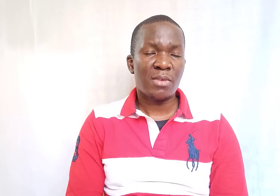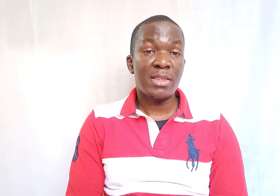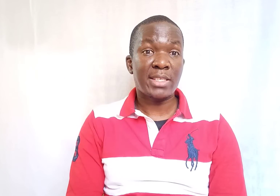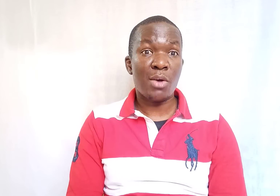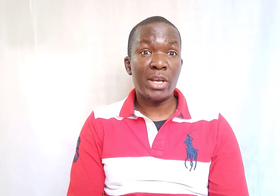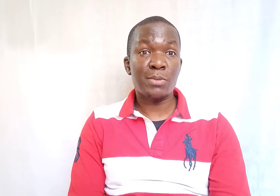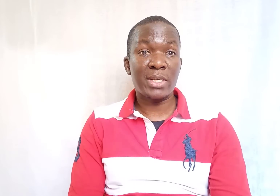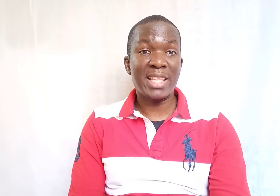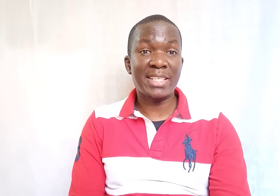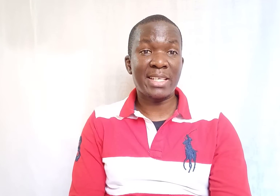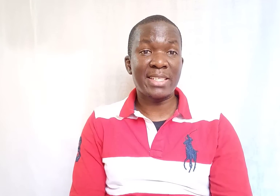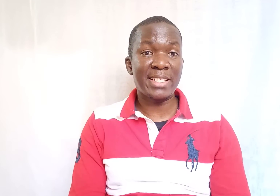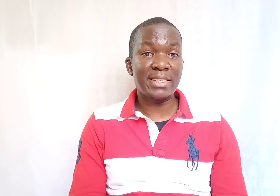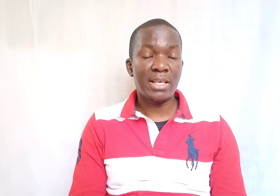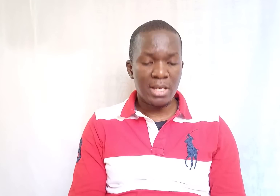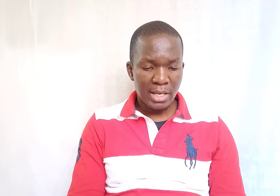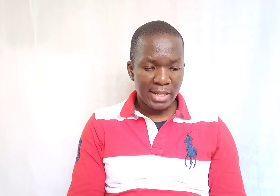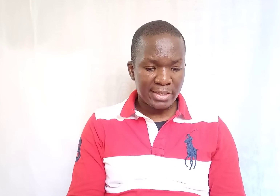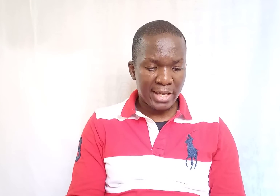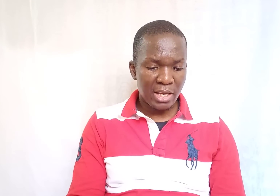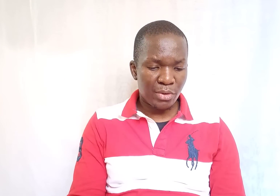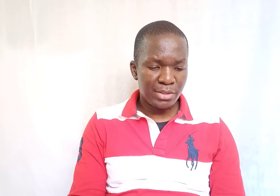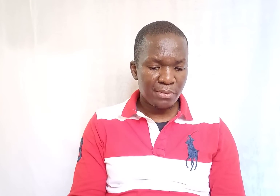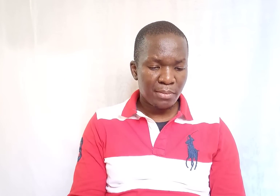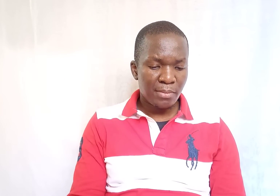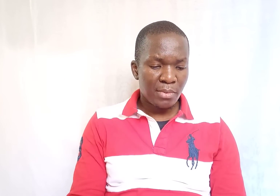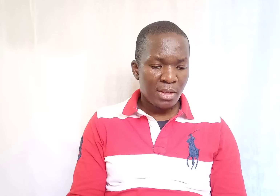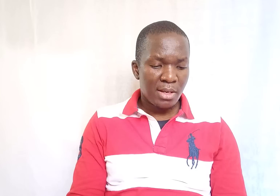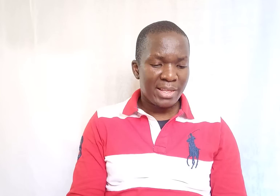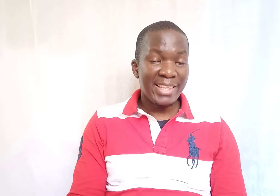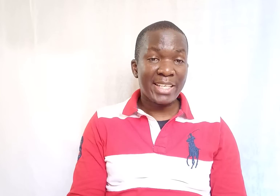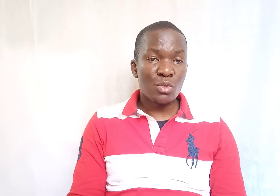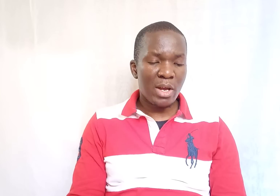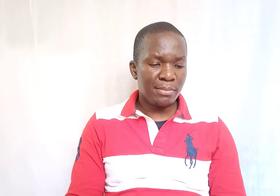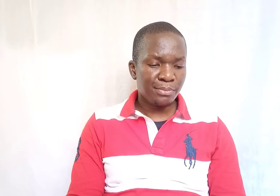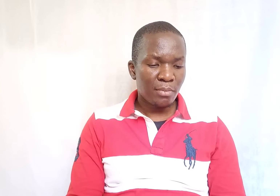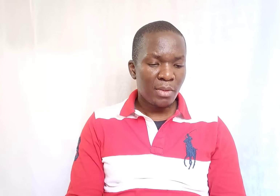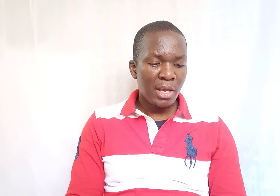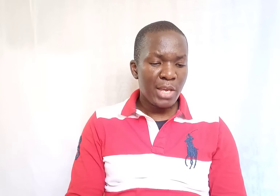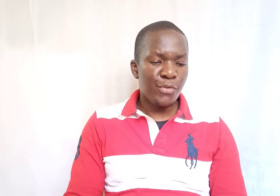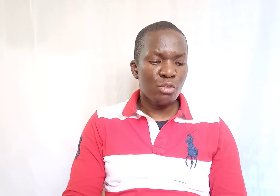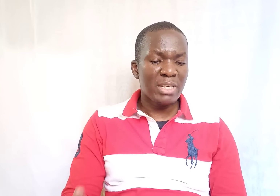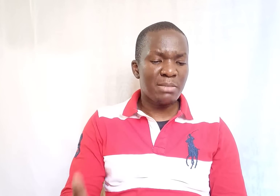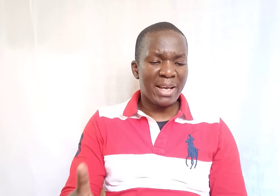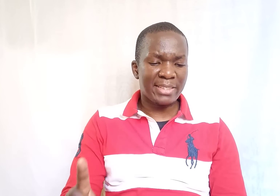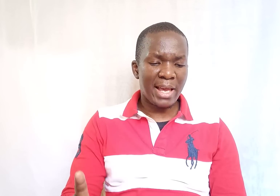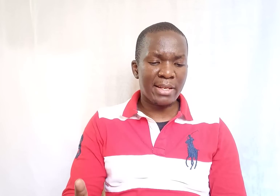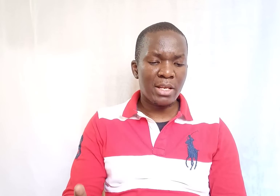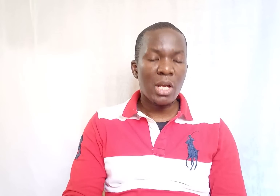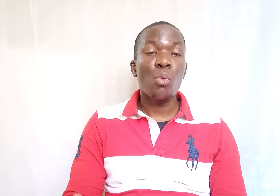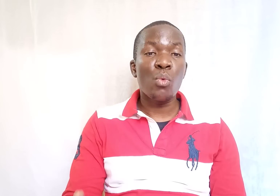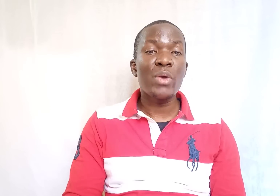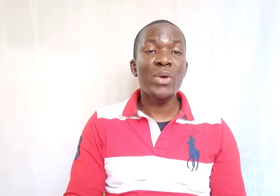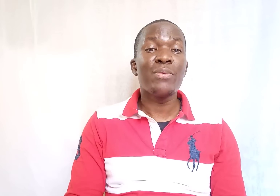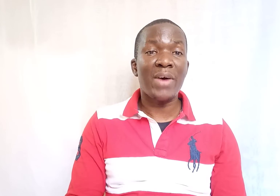that's how we express that sentence in sign language. The next one, if you beat my son, we will